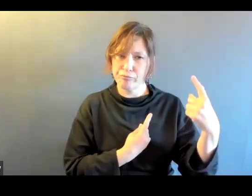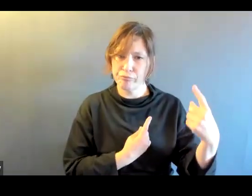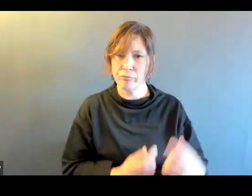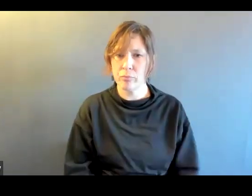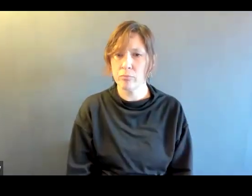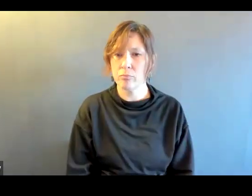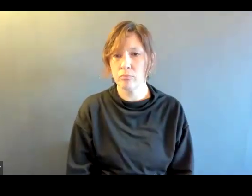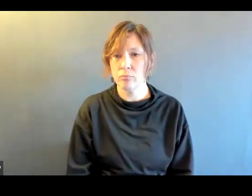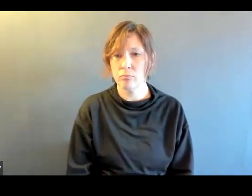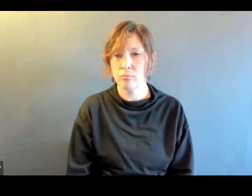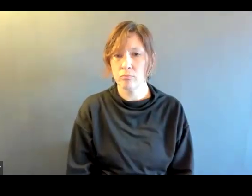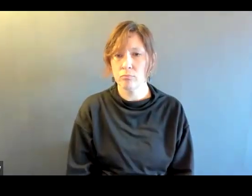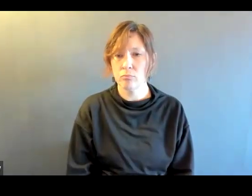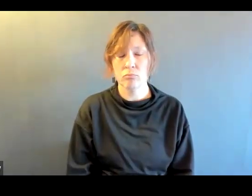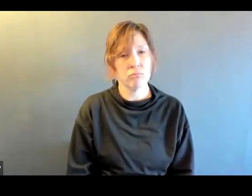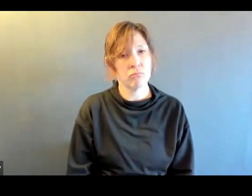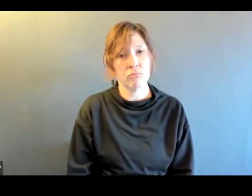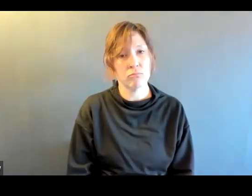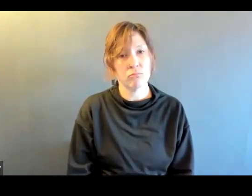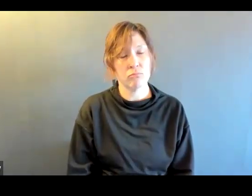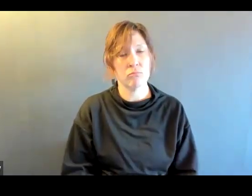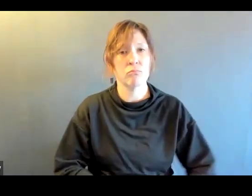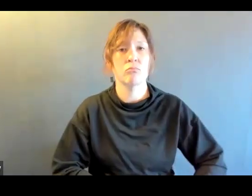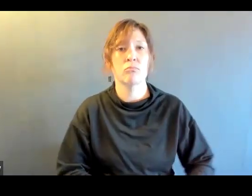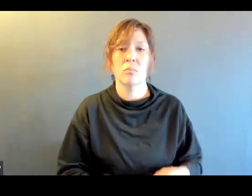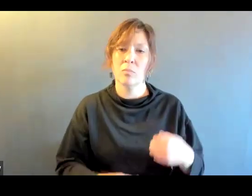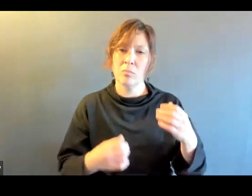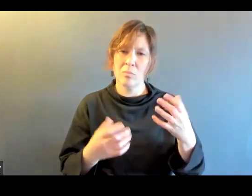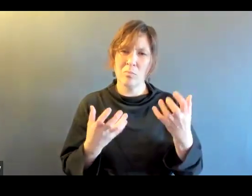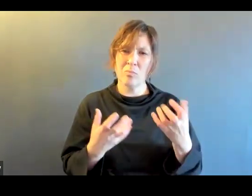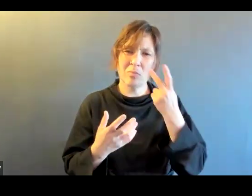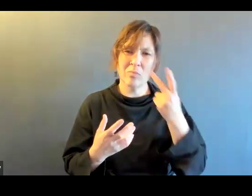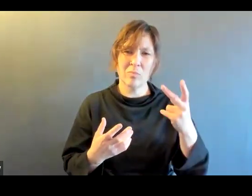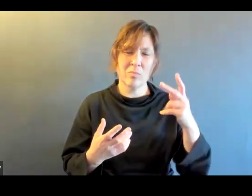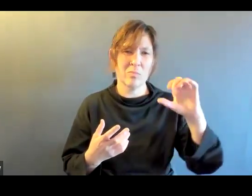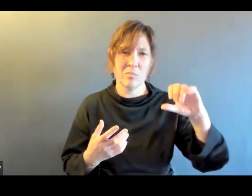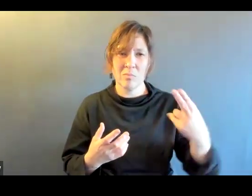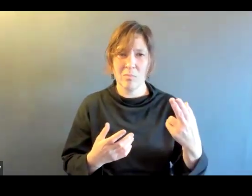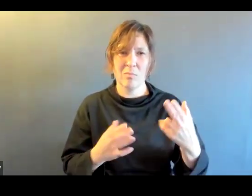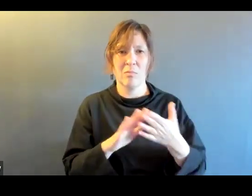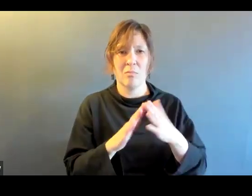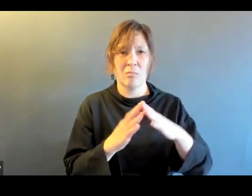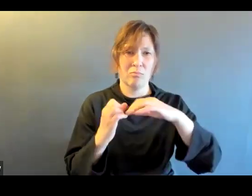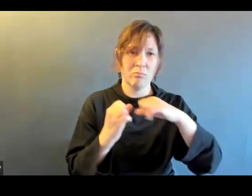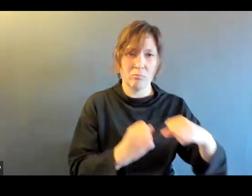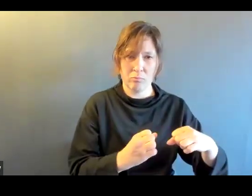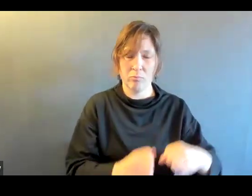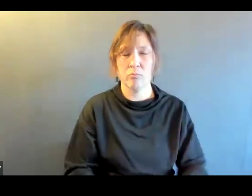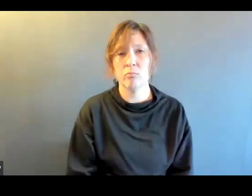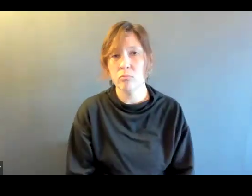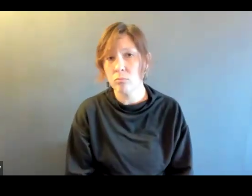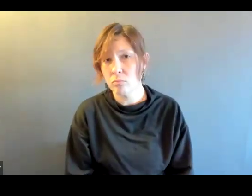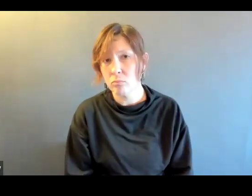staff is what makes the cash family strong. Cash doesn't care about your intelligence, they care about the